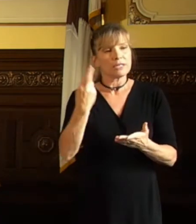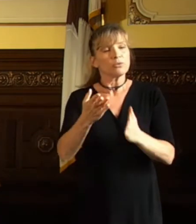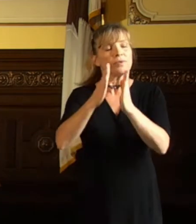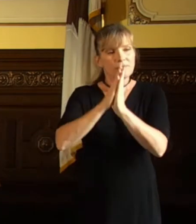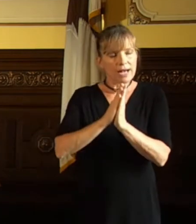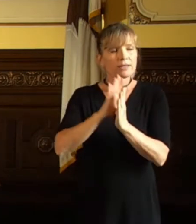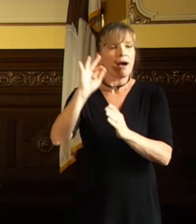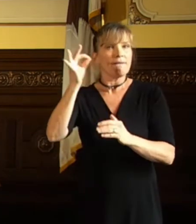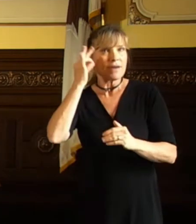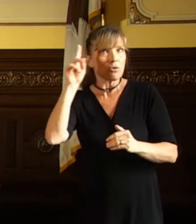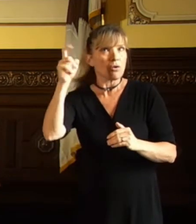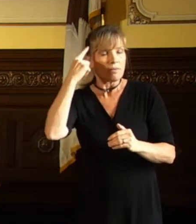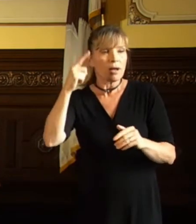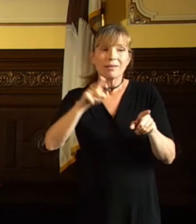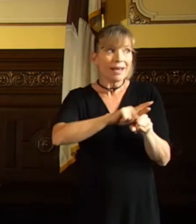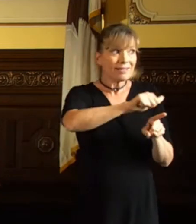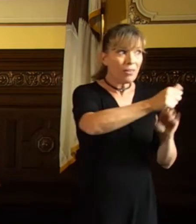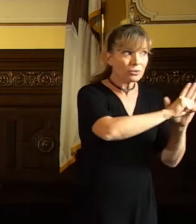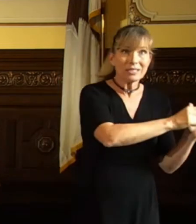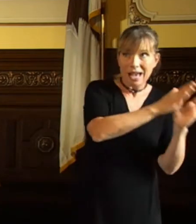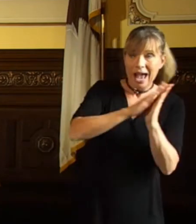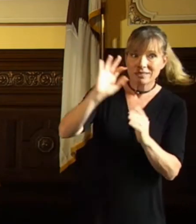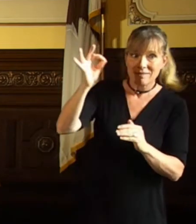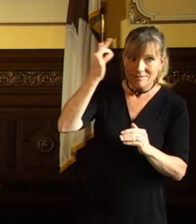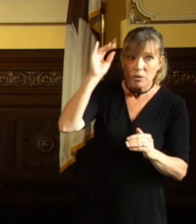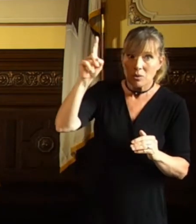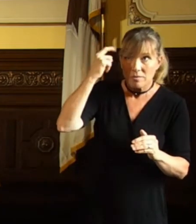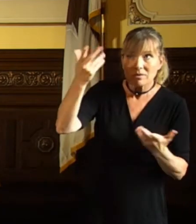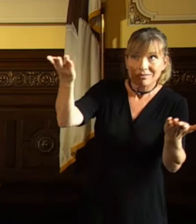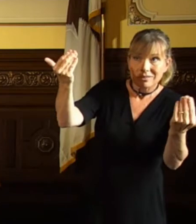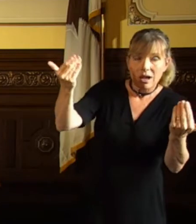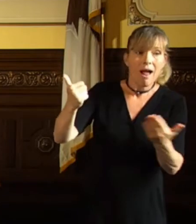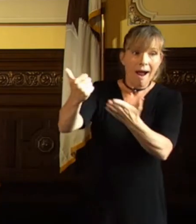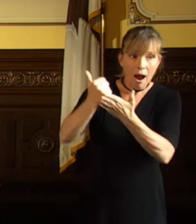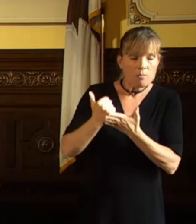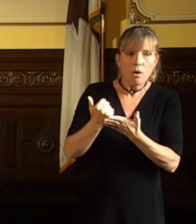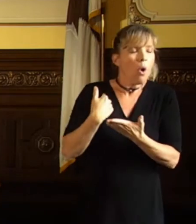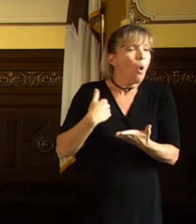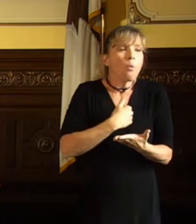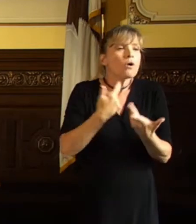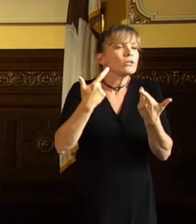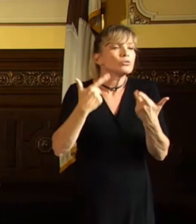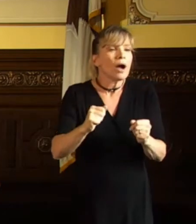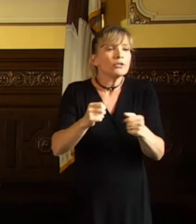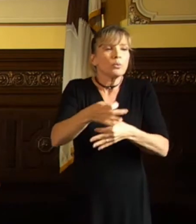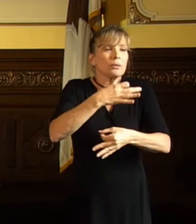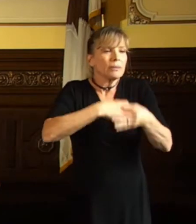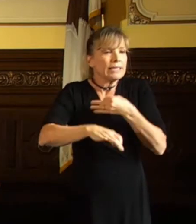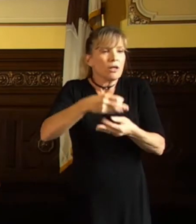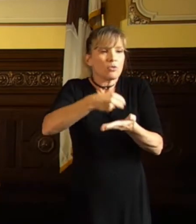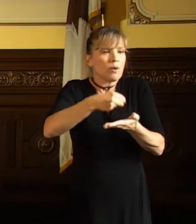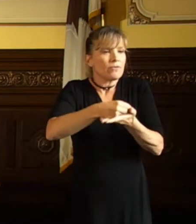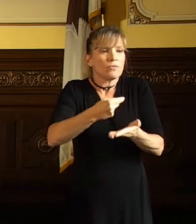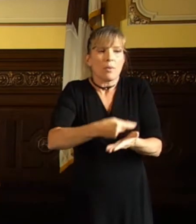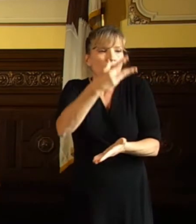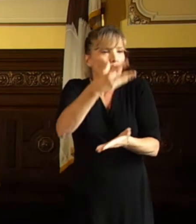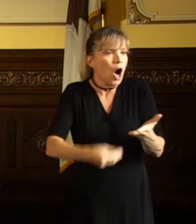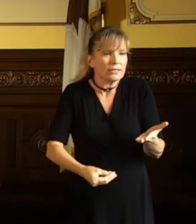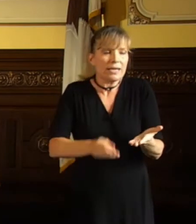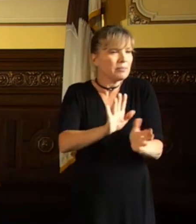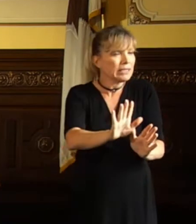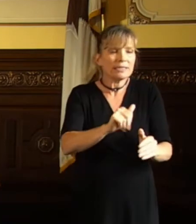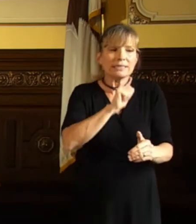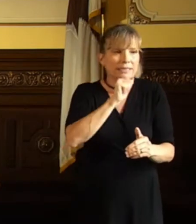asked the federal government, like all the other states, that, you know, for help. We're just trying to replace the revenues that were lost. This is